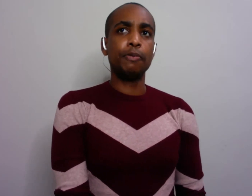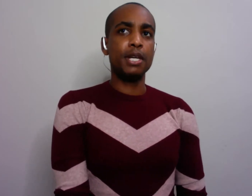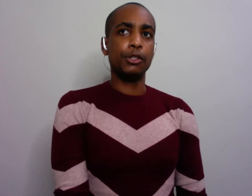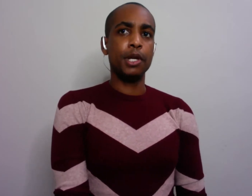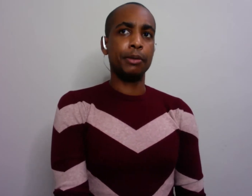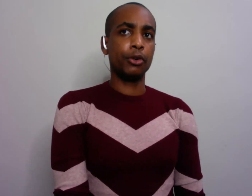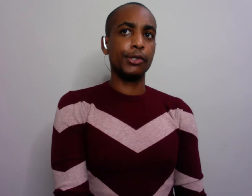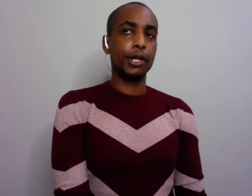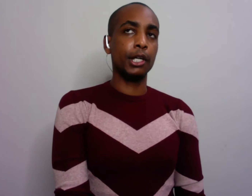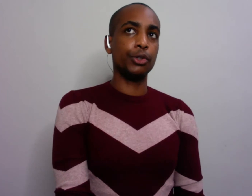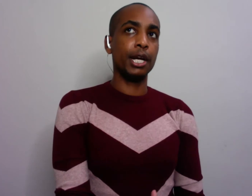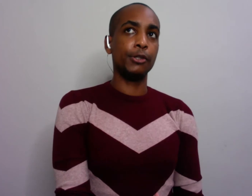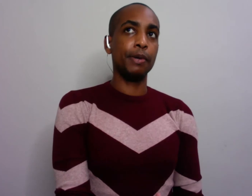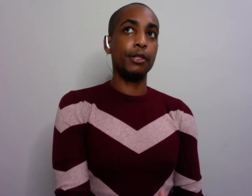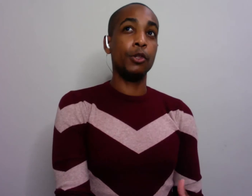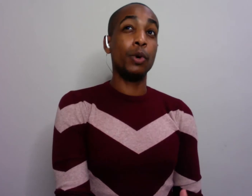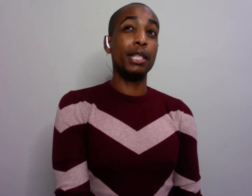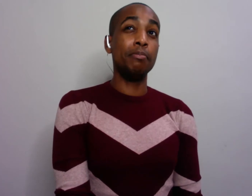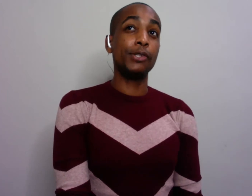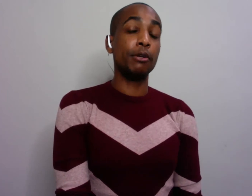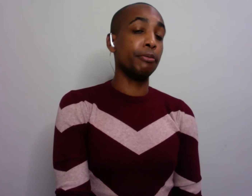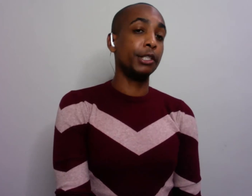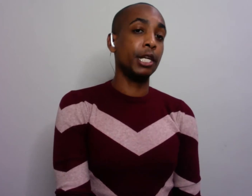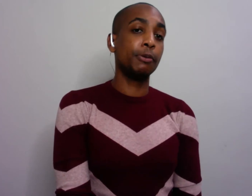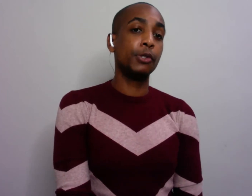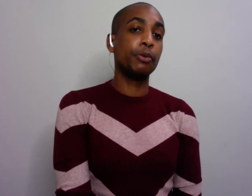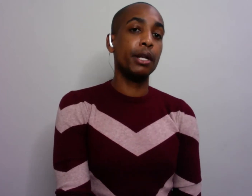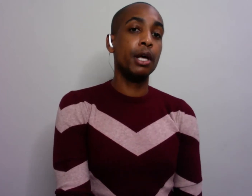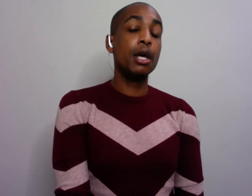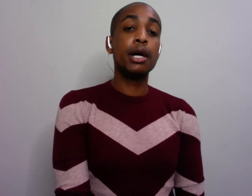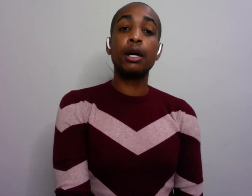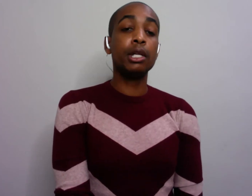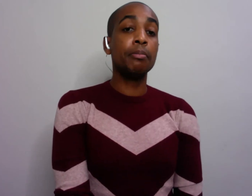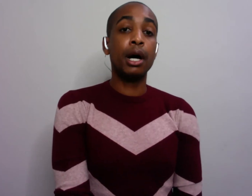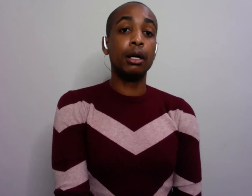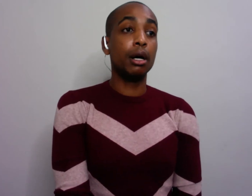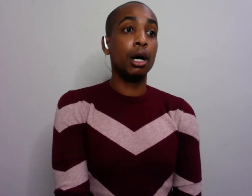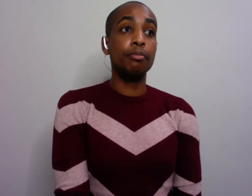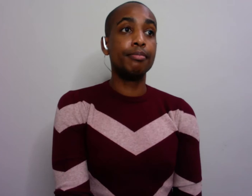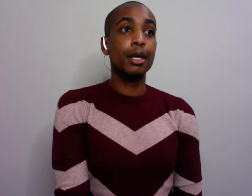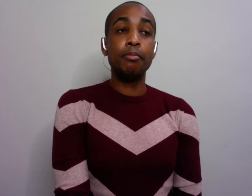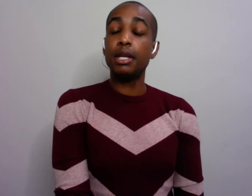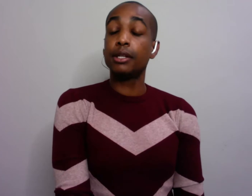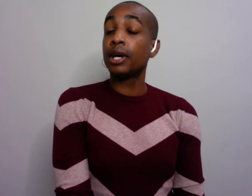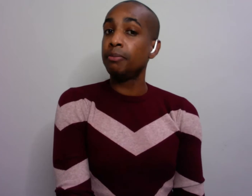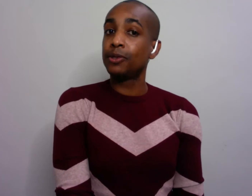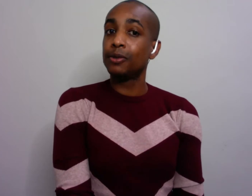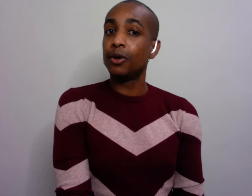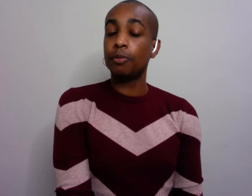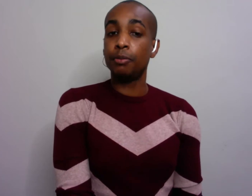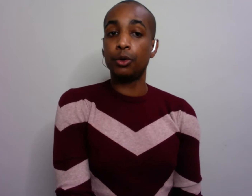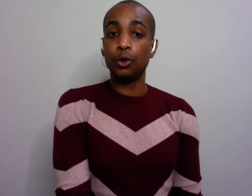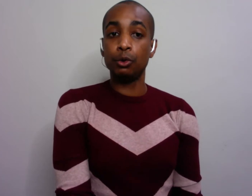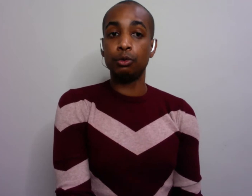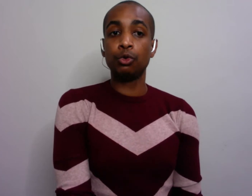in just speaking to people across the country has been the way that misinformation has been spread, not only among media types